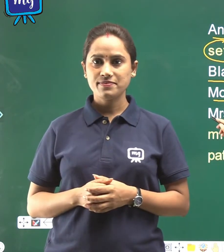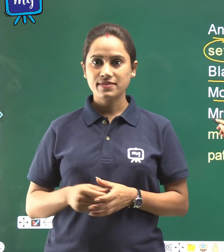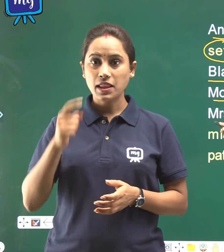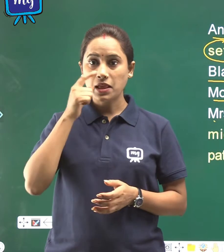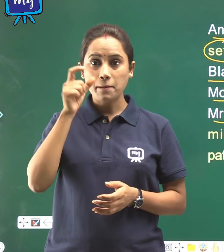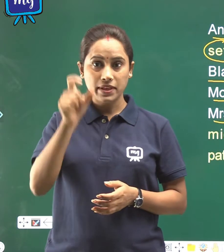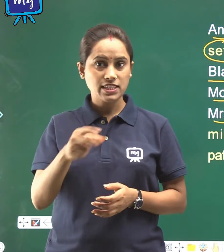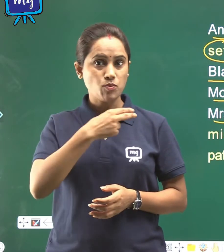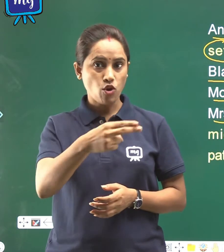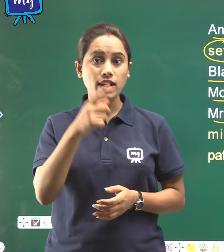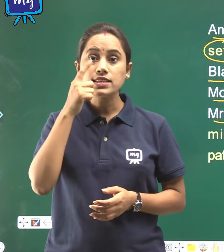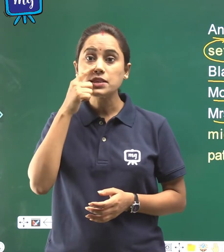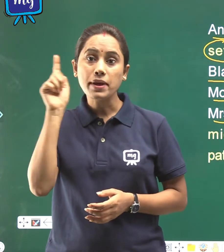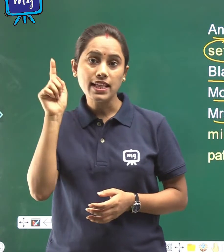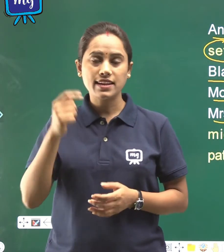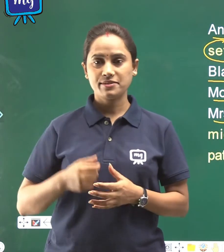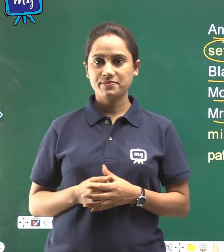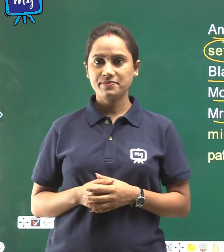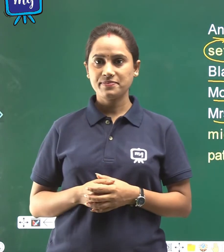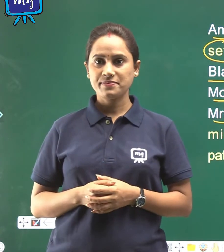Mrs. Morgan's mother